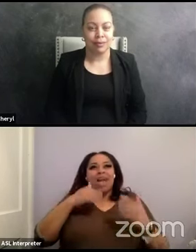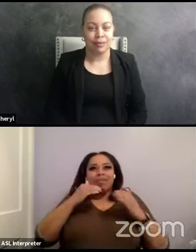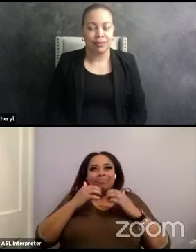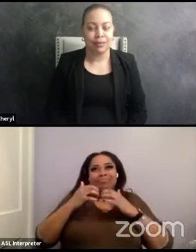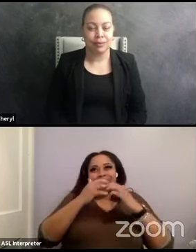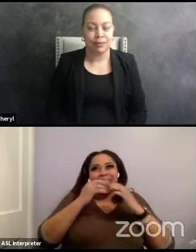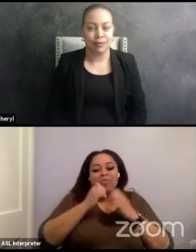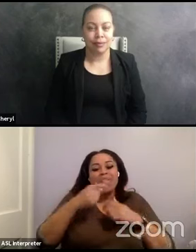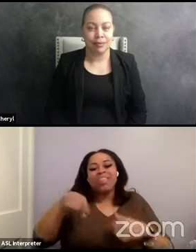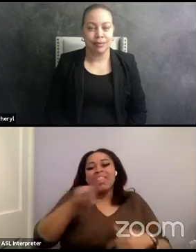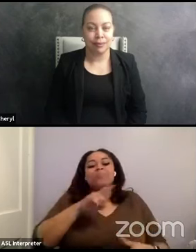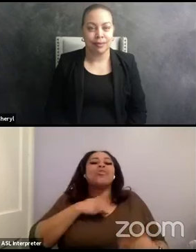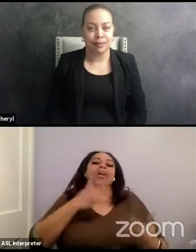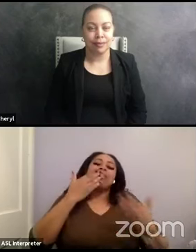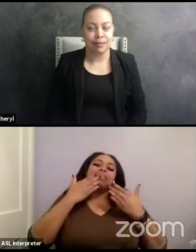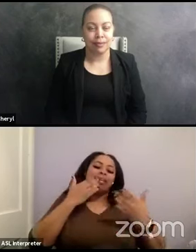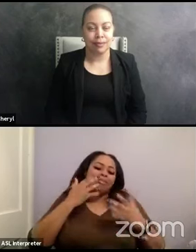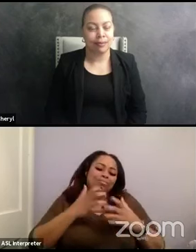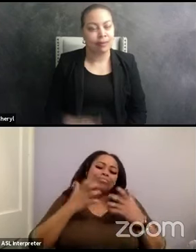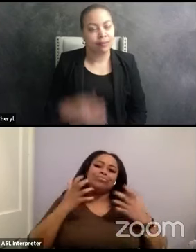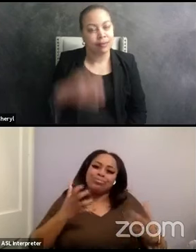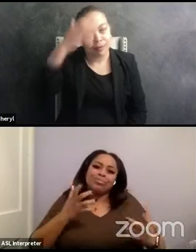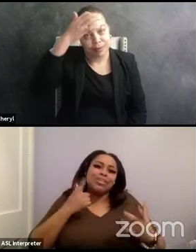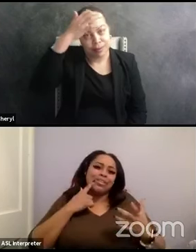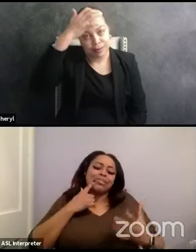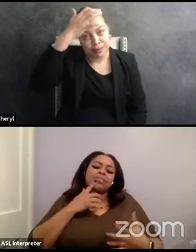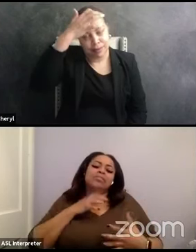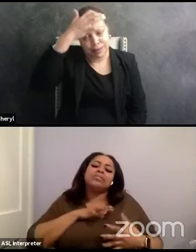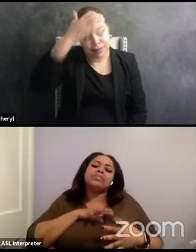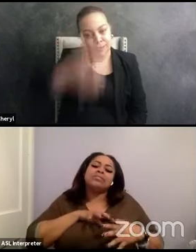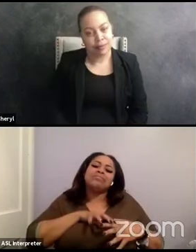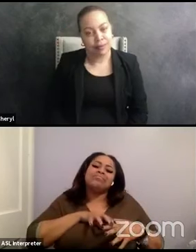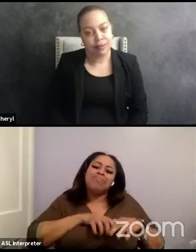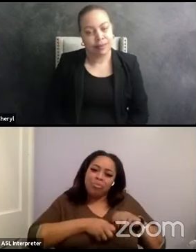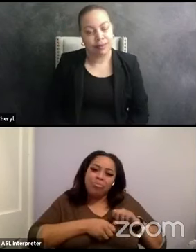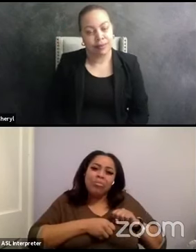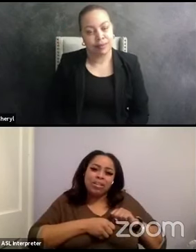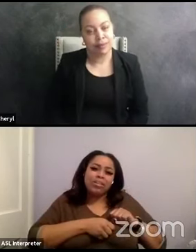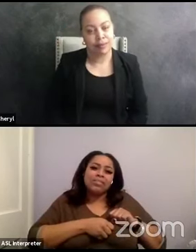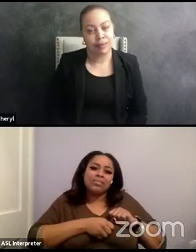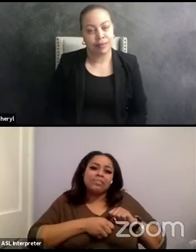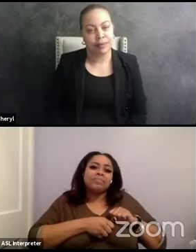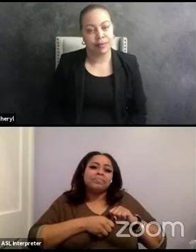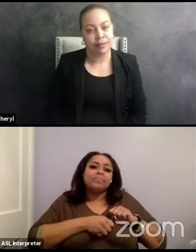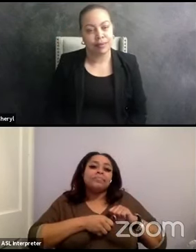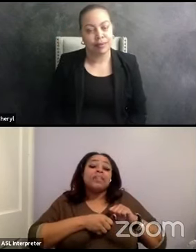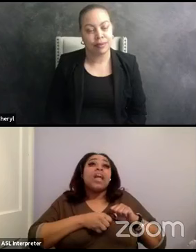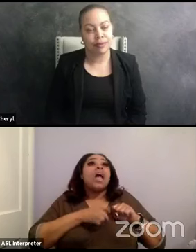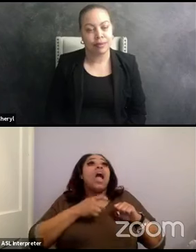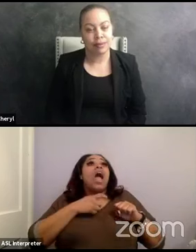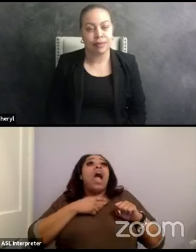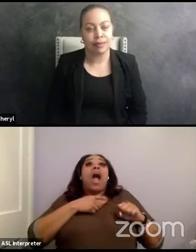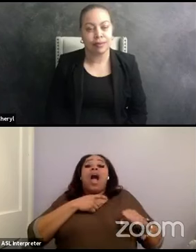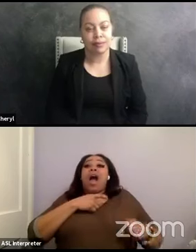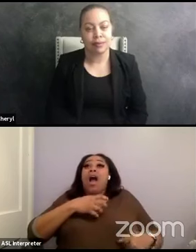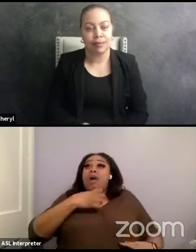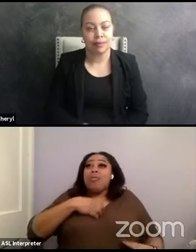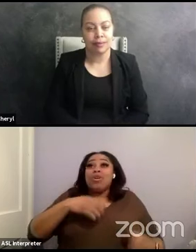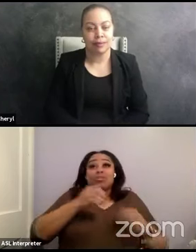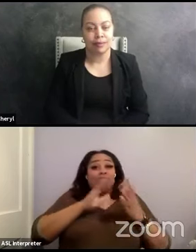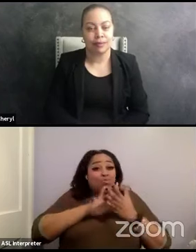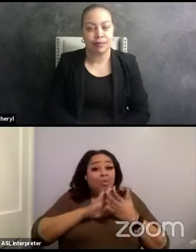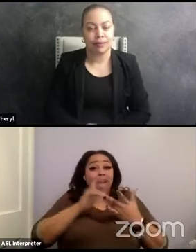So thank you so much, because it is heartbreaking, and I wish more academics could have that